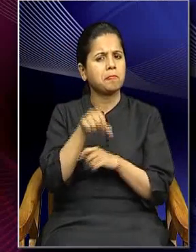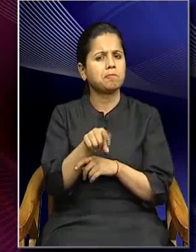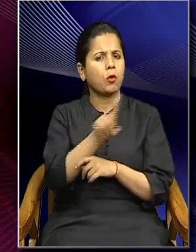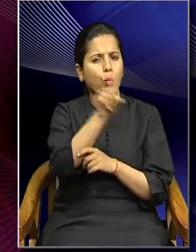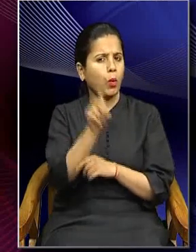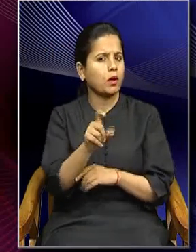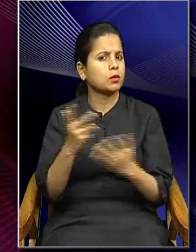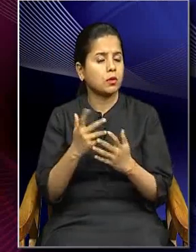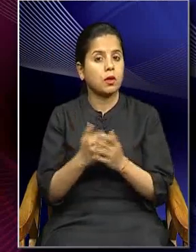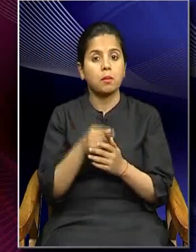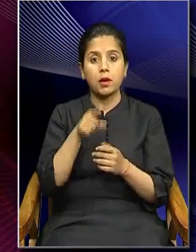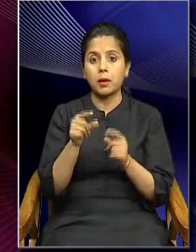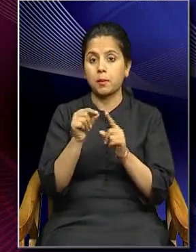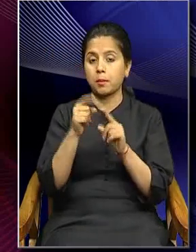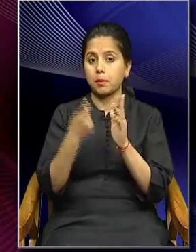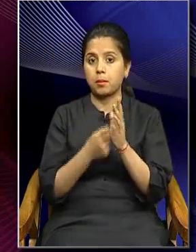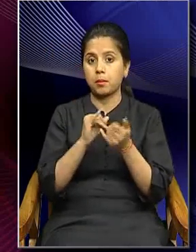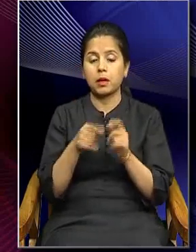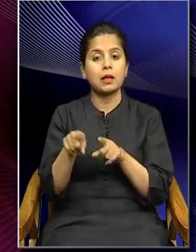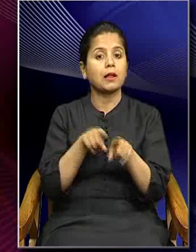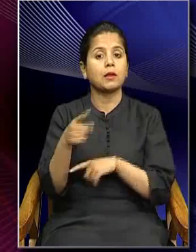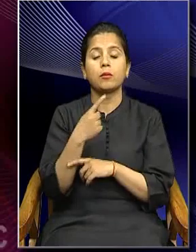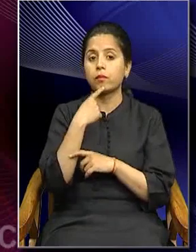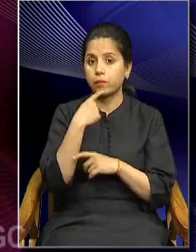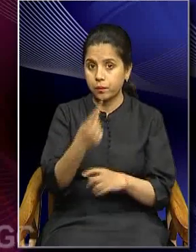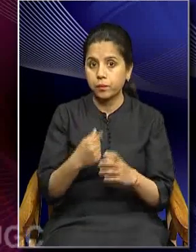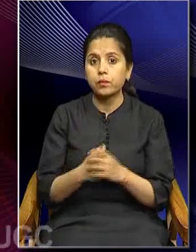question. Prashastapad, for example, says that